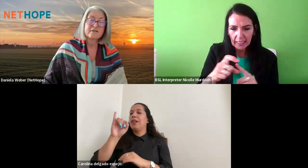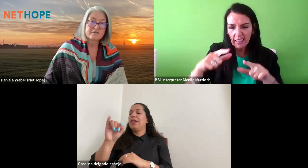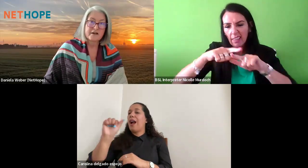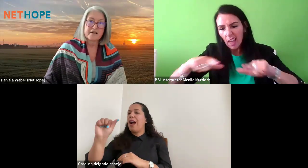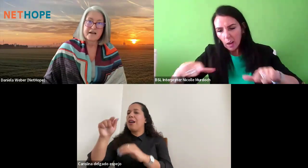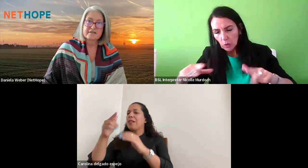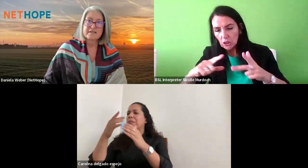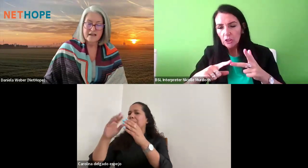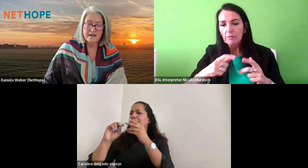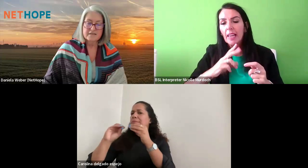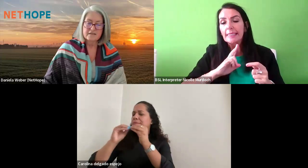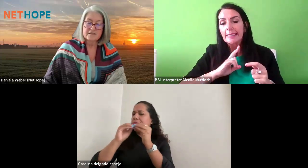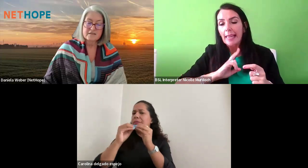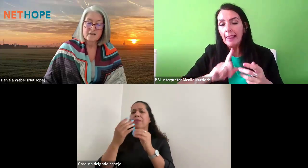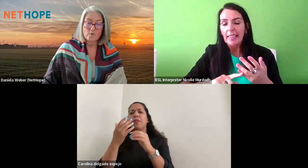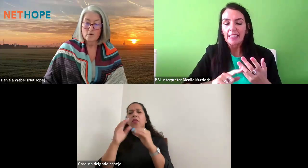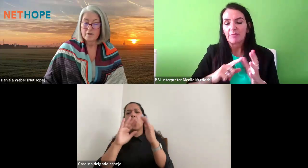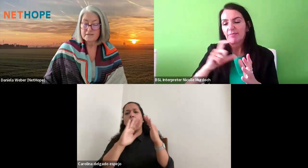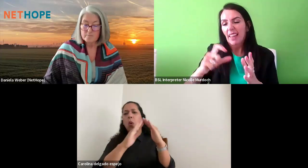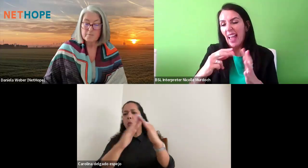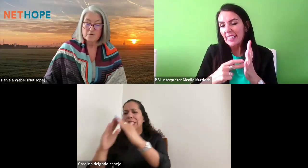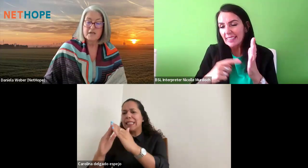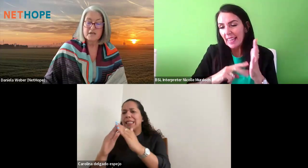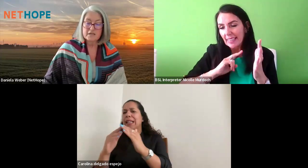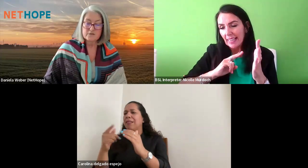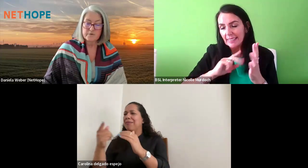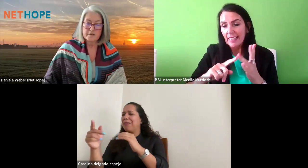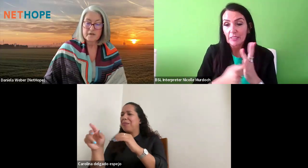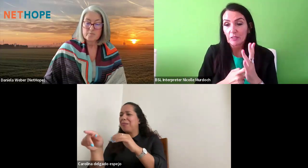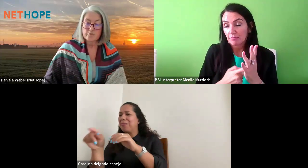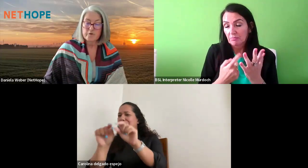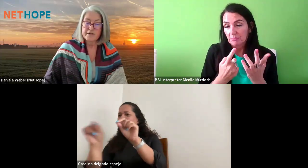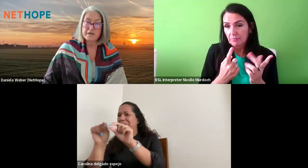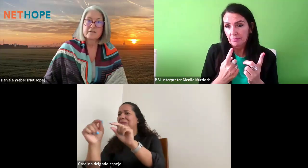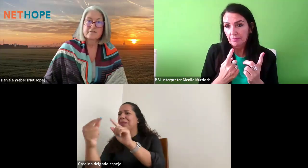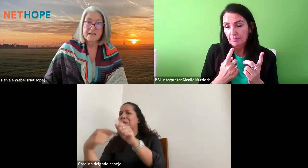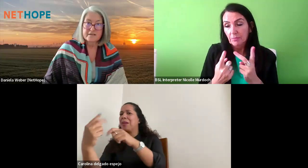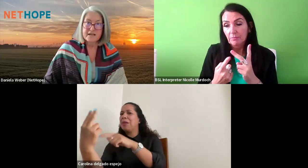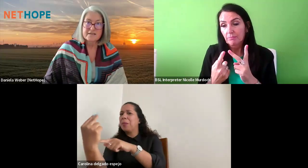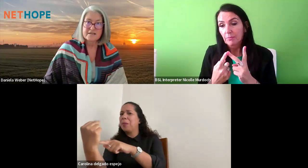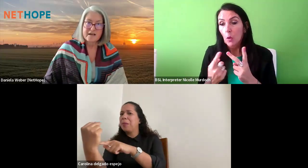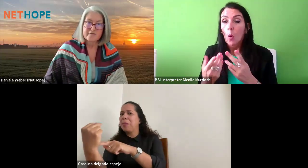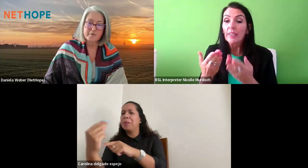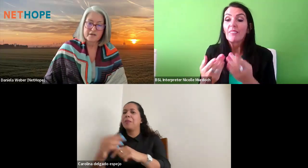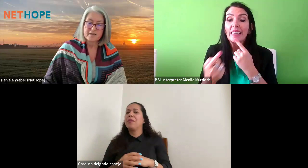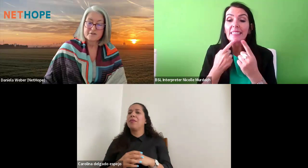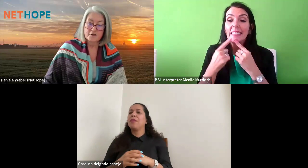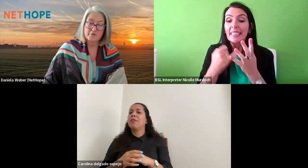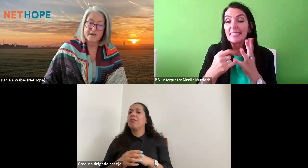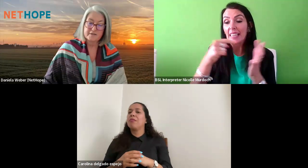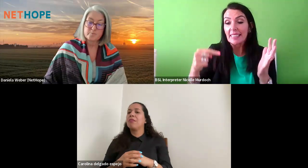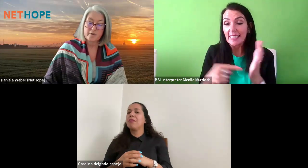languages, dialects, accents, or as our member Shahidi is doing, providing data sets that have